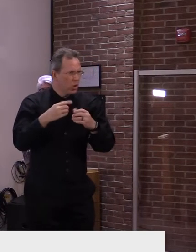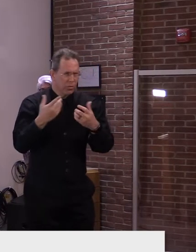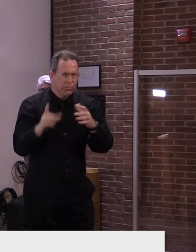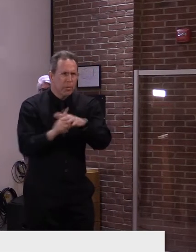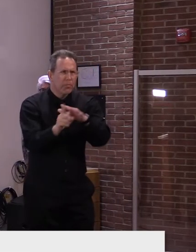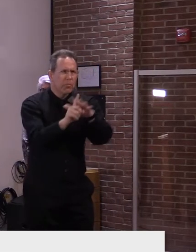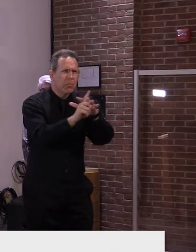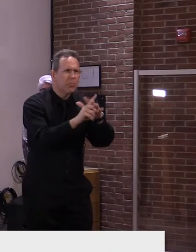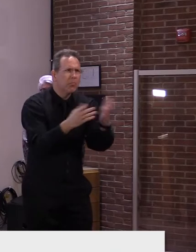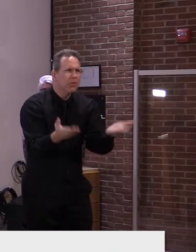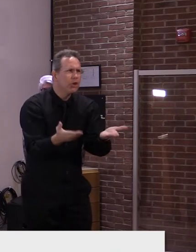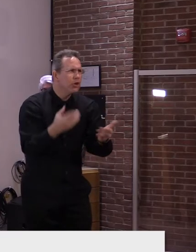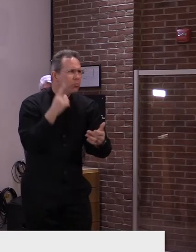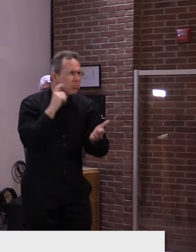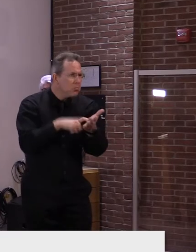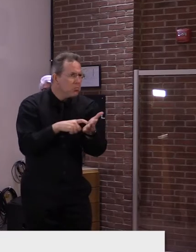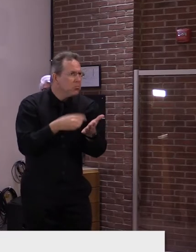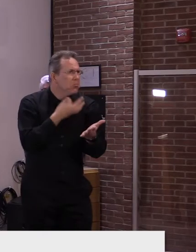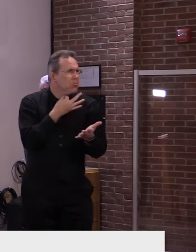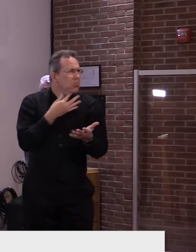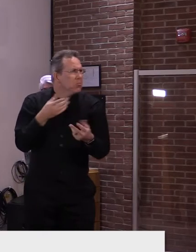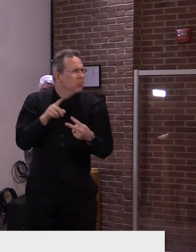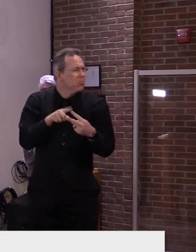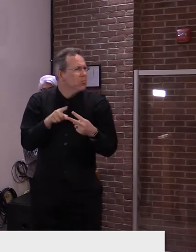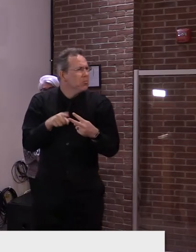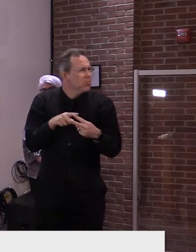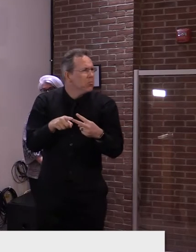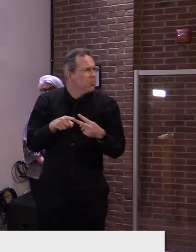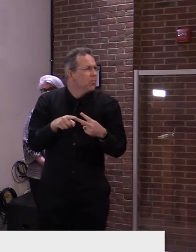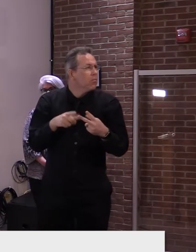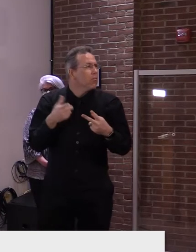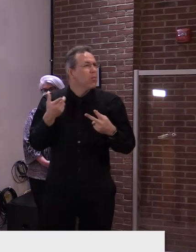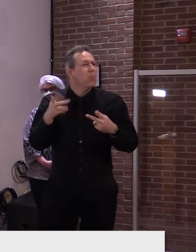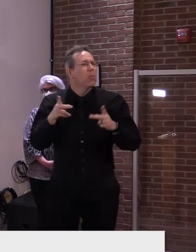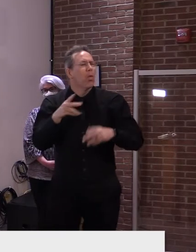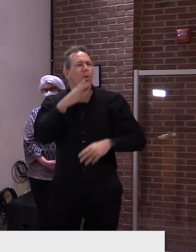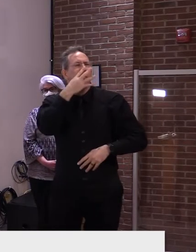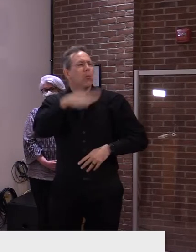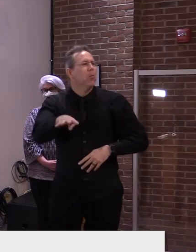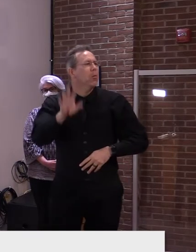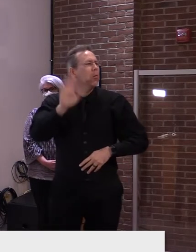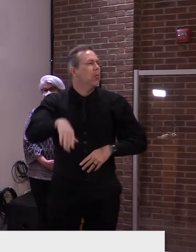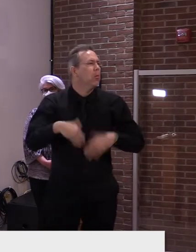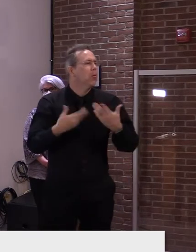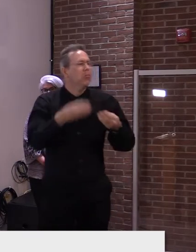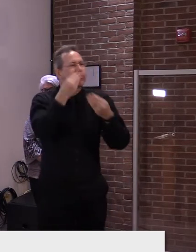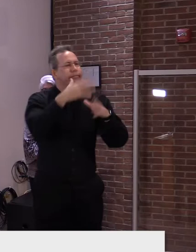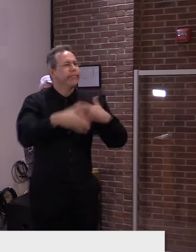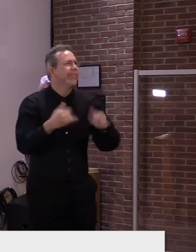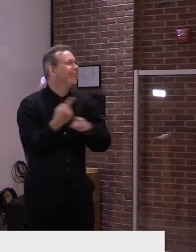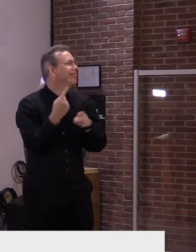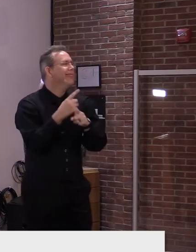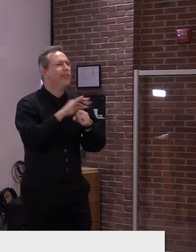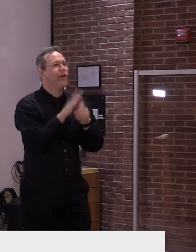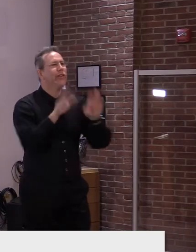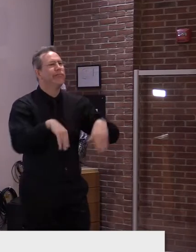protocols, or is it a combination, or is it something else that may be contributing to that influx? Dr. Levine.